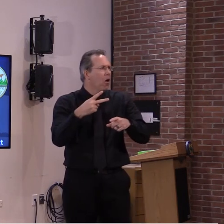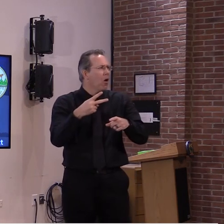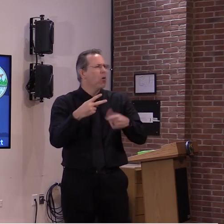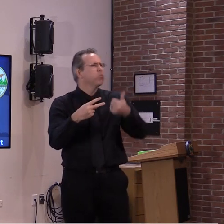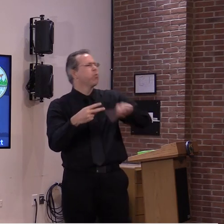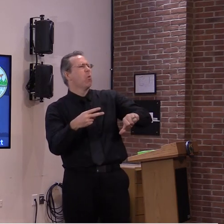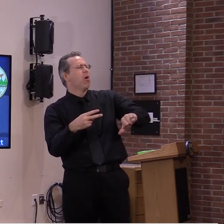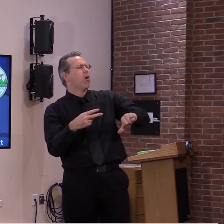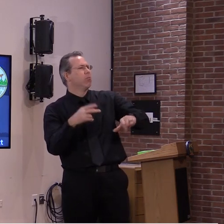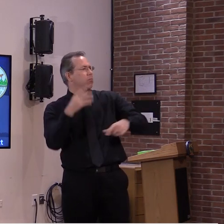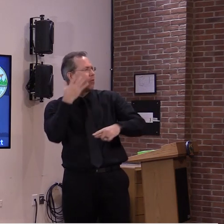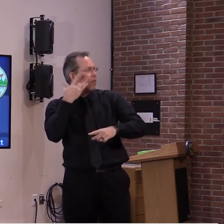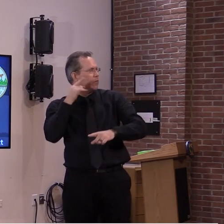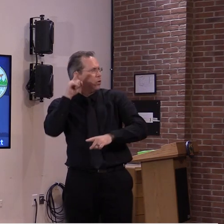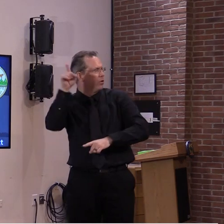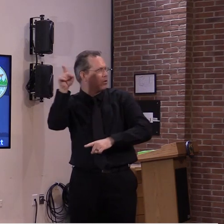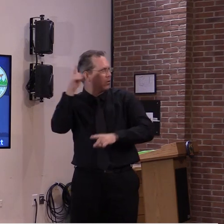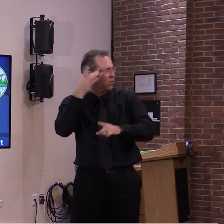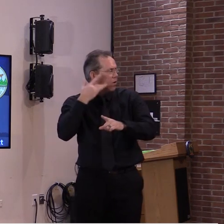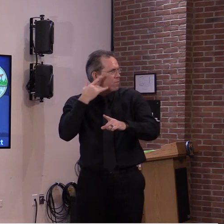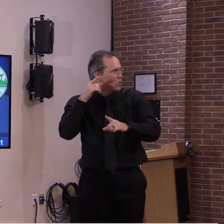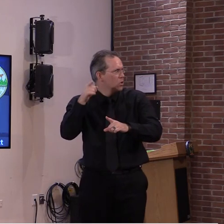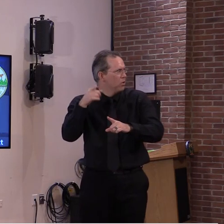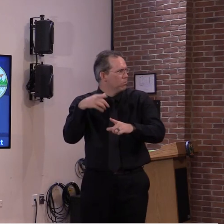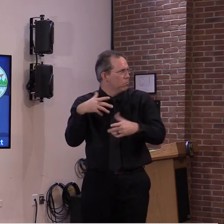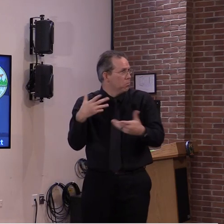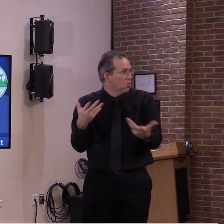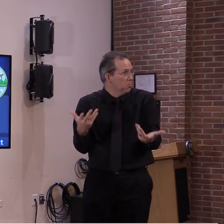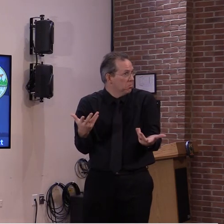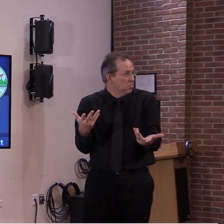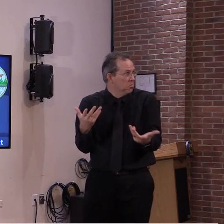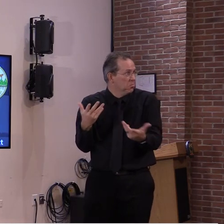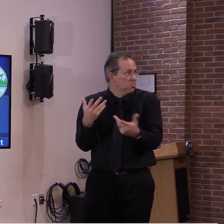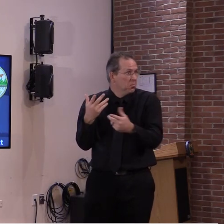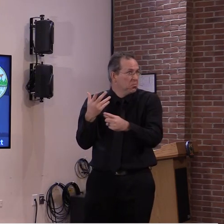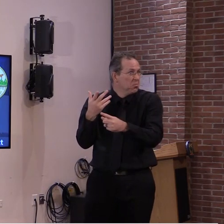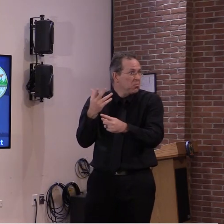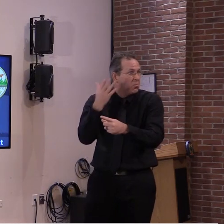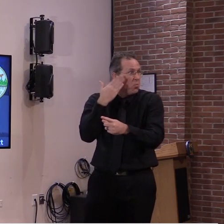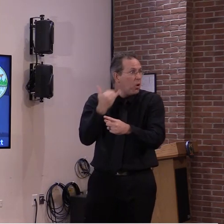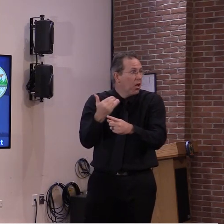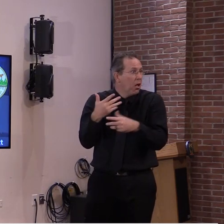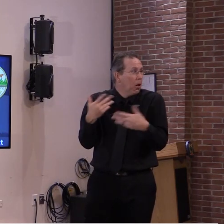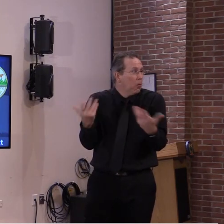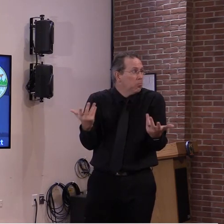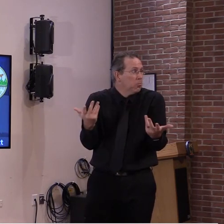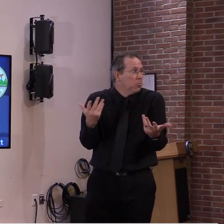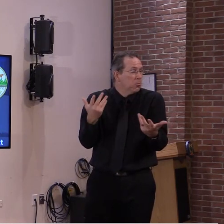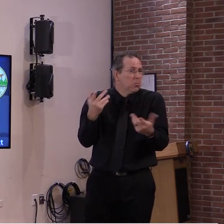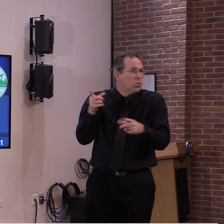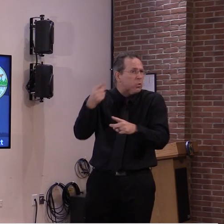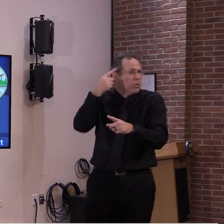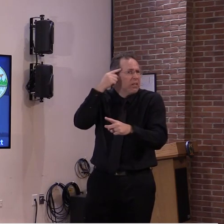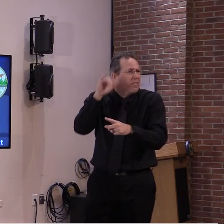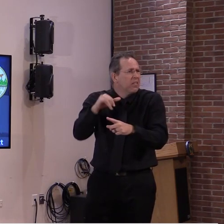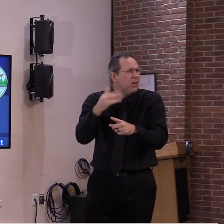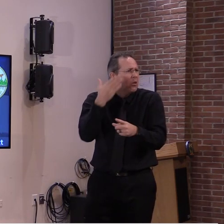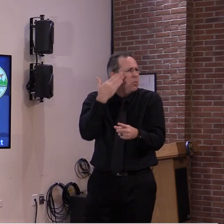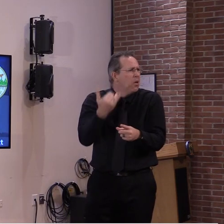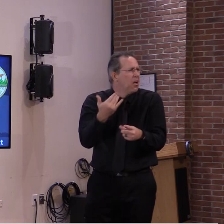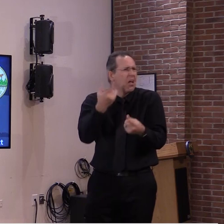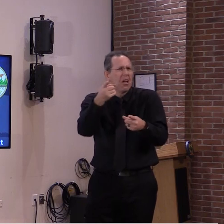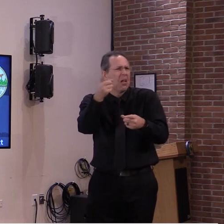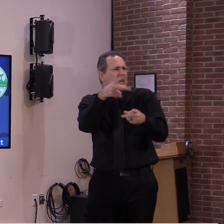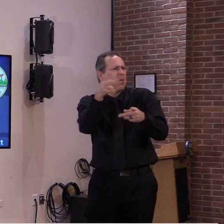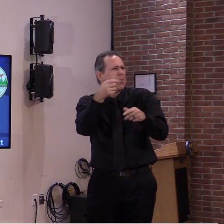You know, do you have any explanation for this, or what you think with this might be just like the younger workers that would